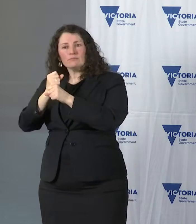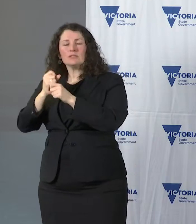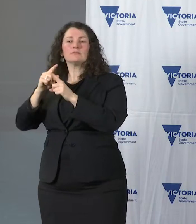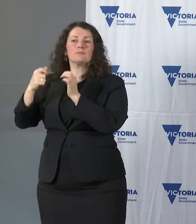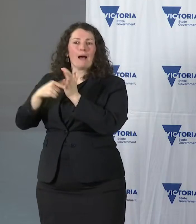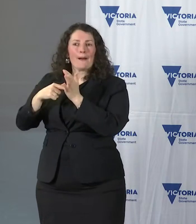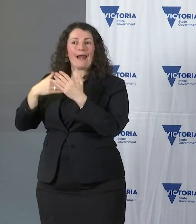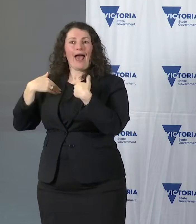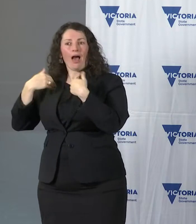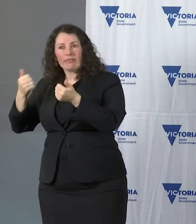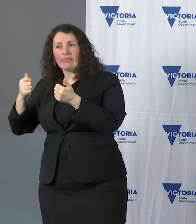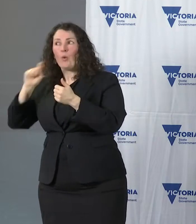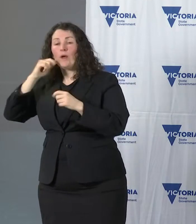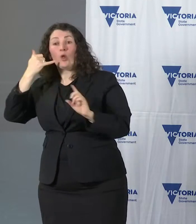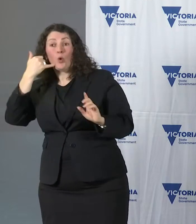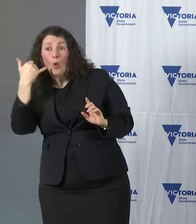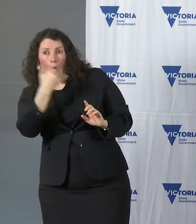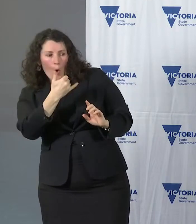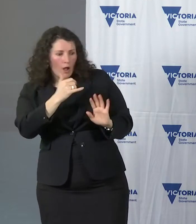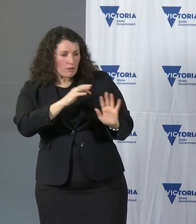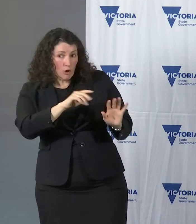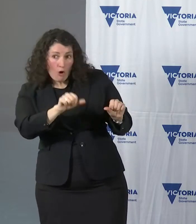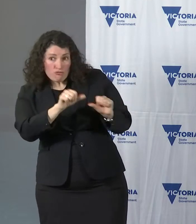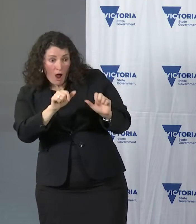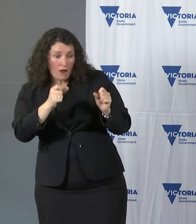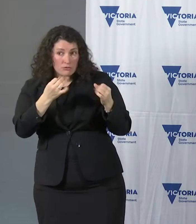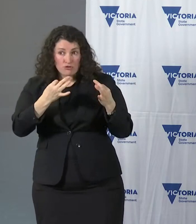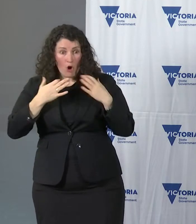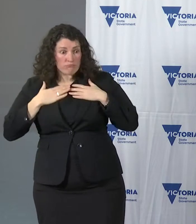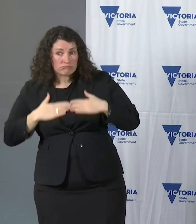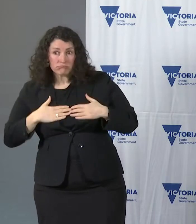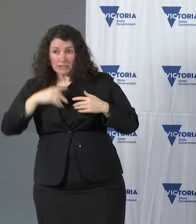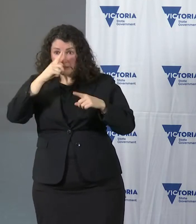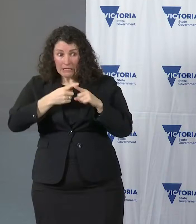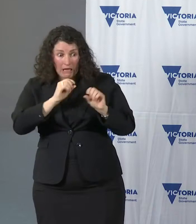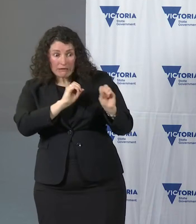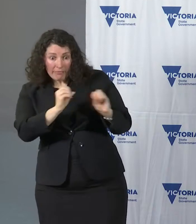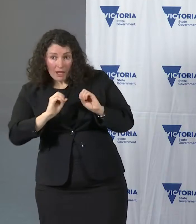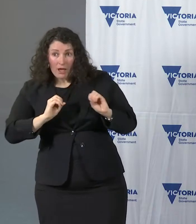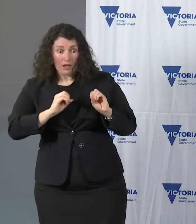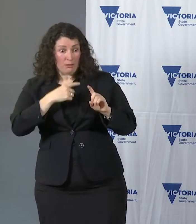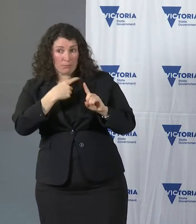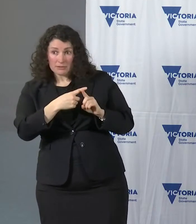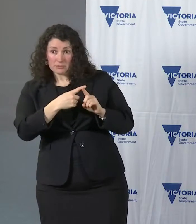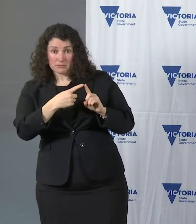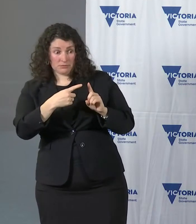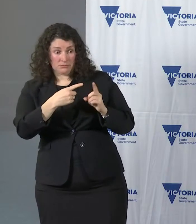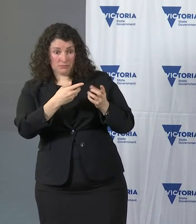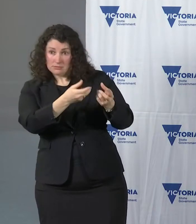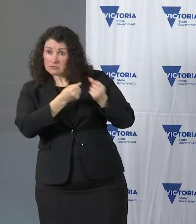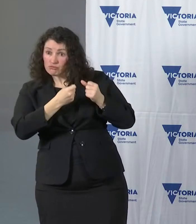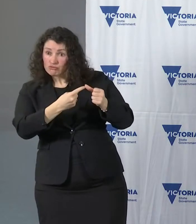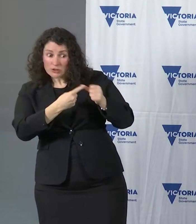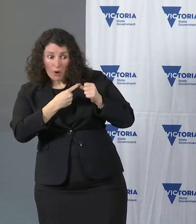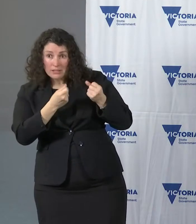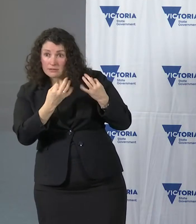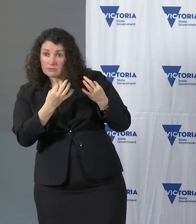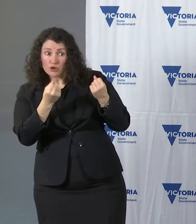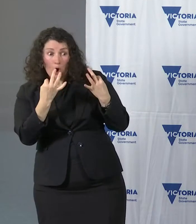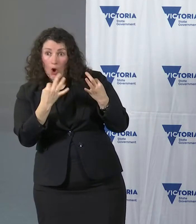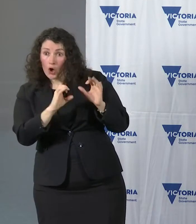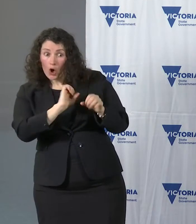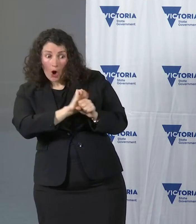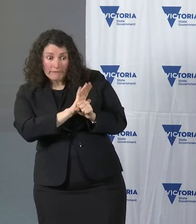later that day or potentially shortly thereafter. That letter will state that the clearance is for you